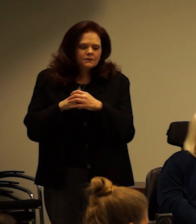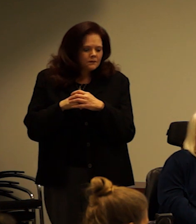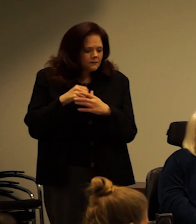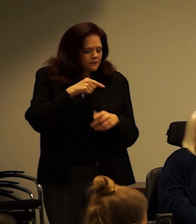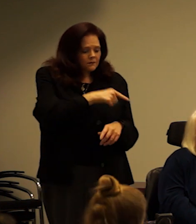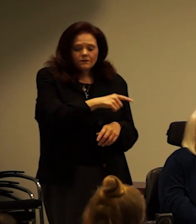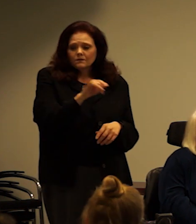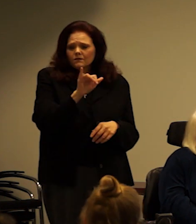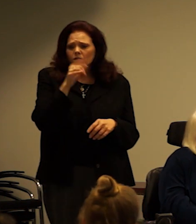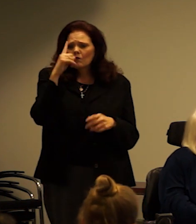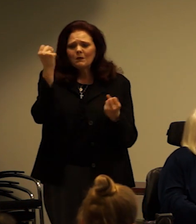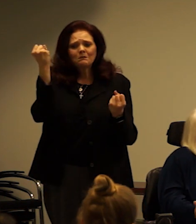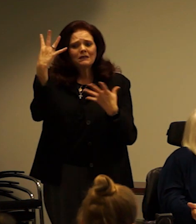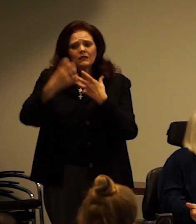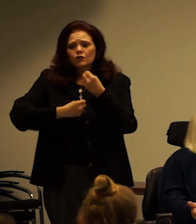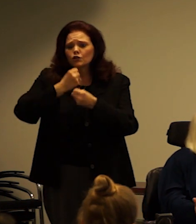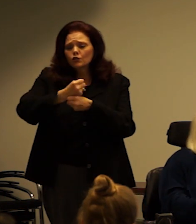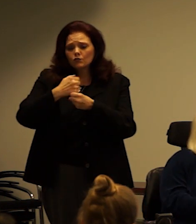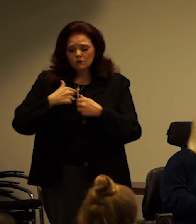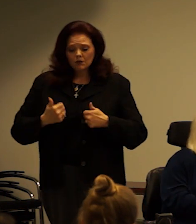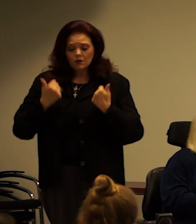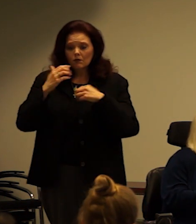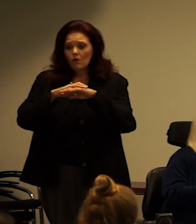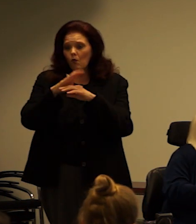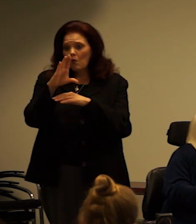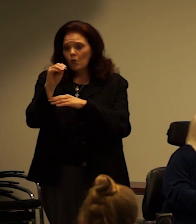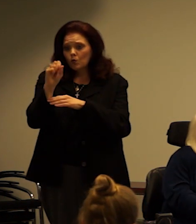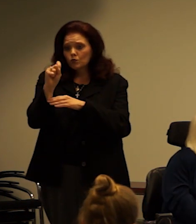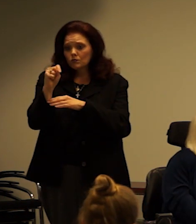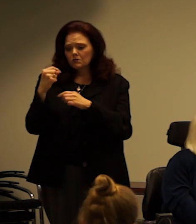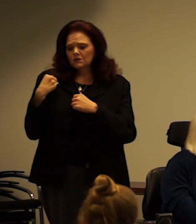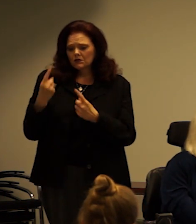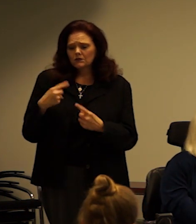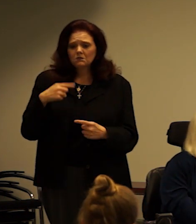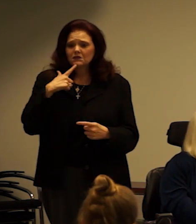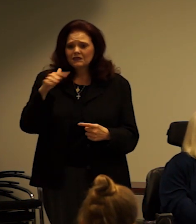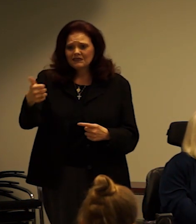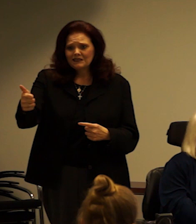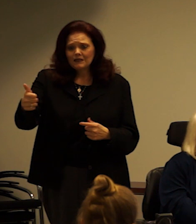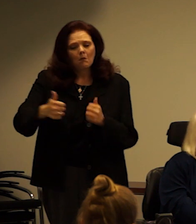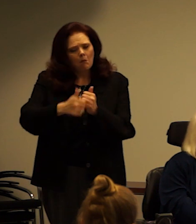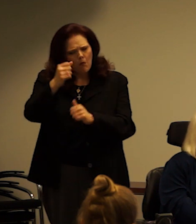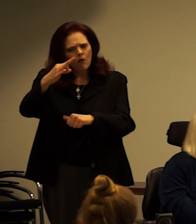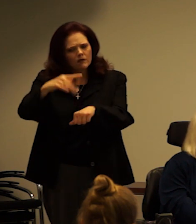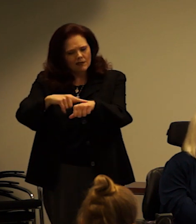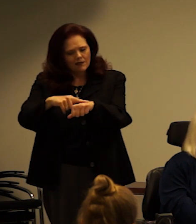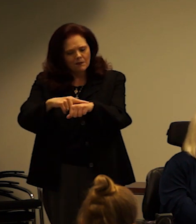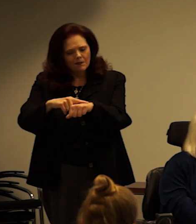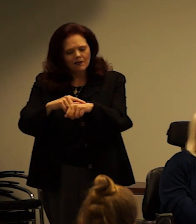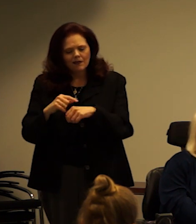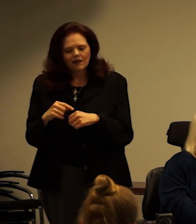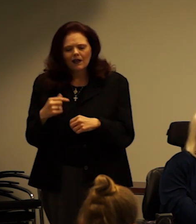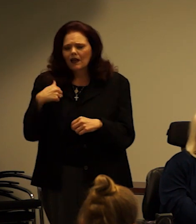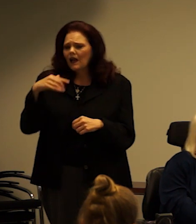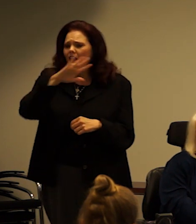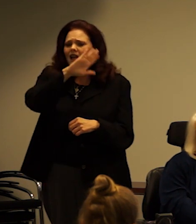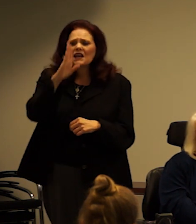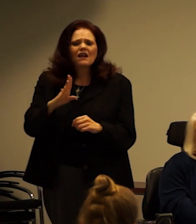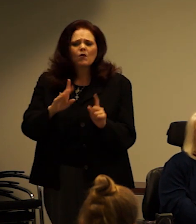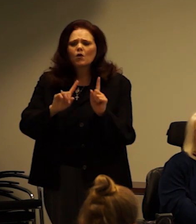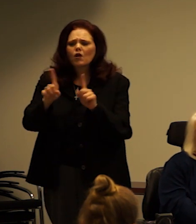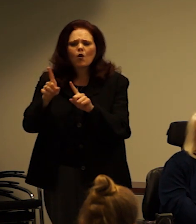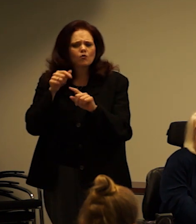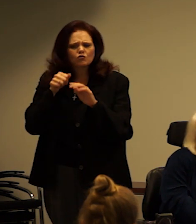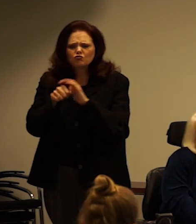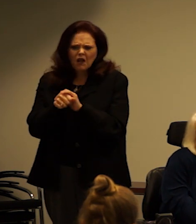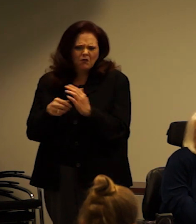Well, and I tell you, for years and years, I've lived on the coast for since I was 10 most of the time. I never would have gone to a